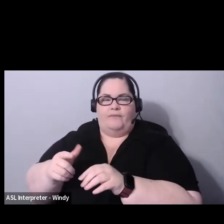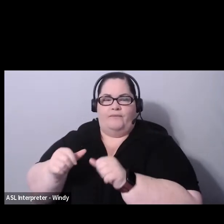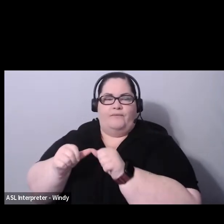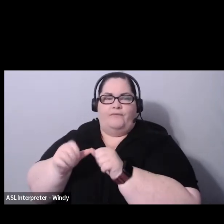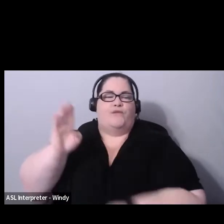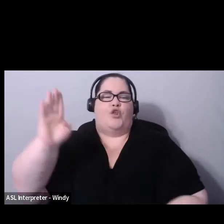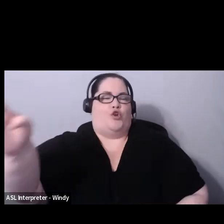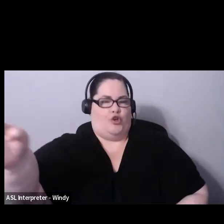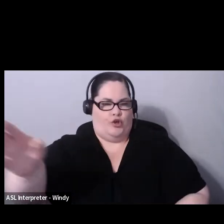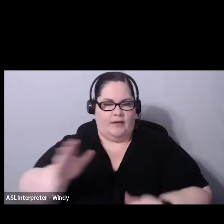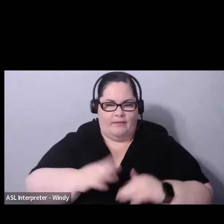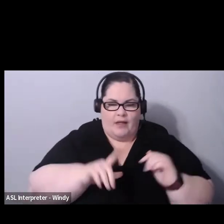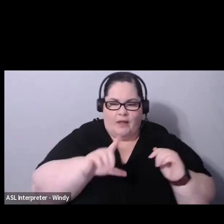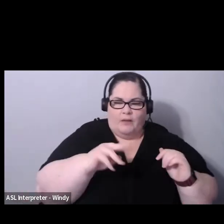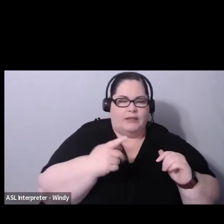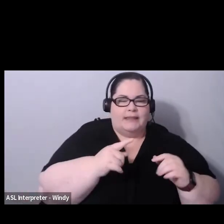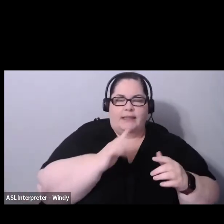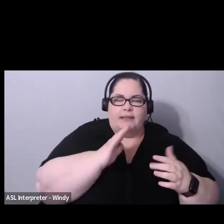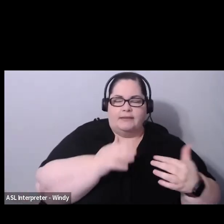had.